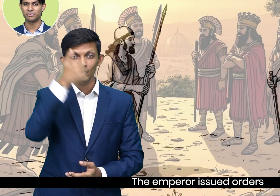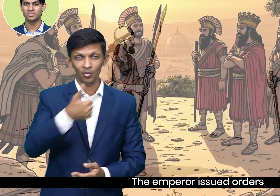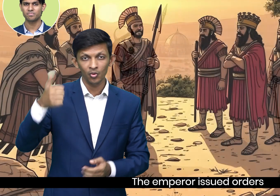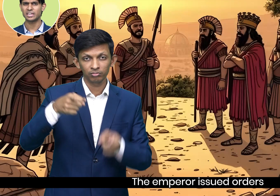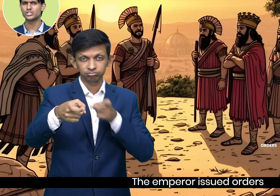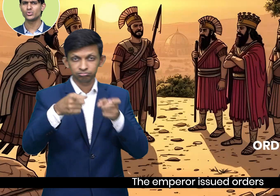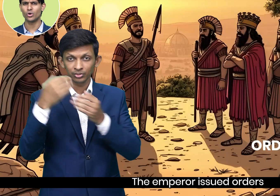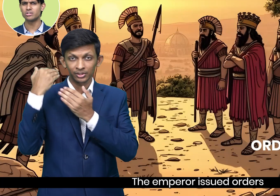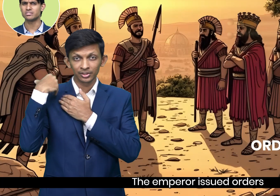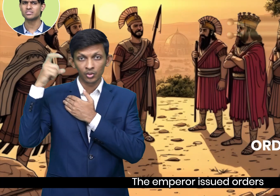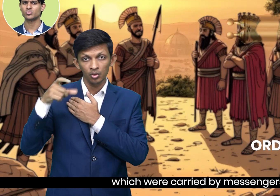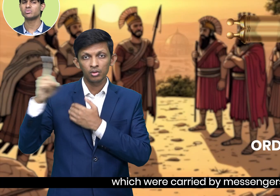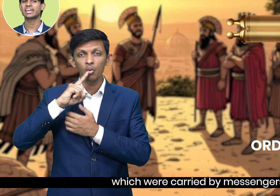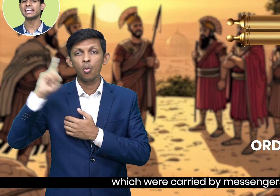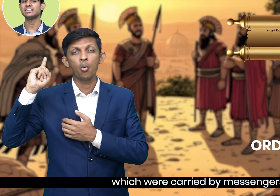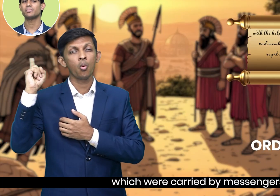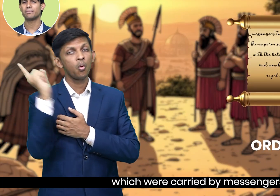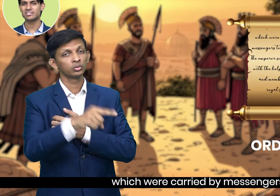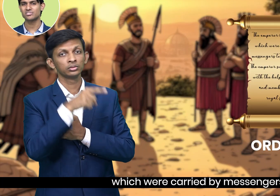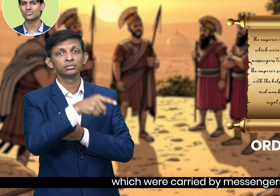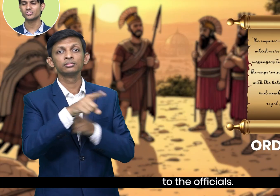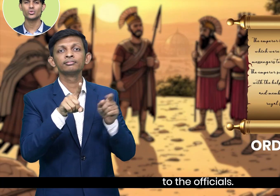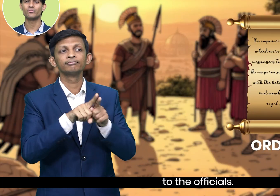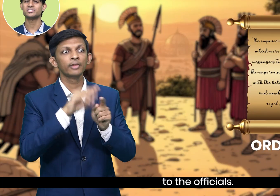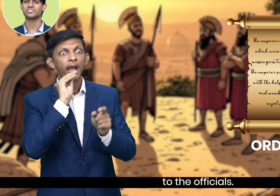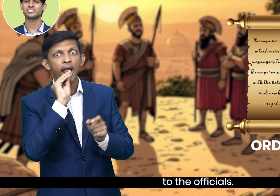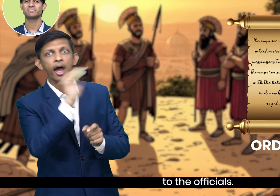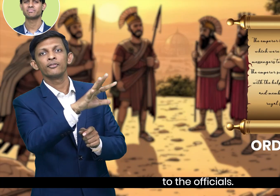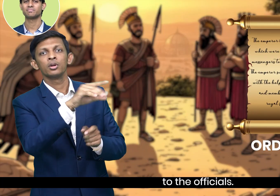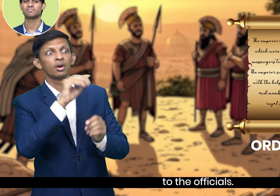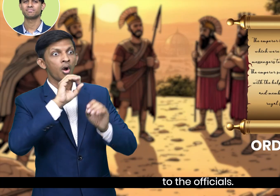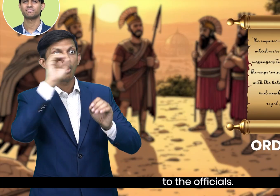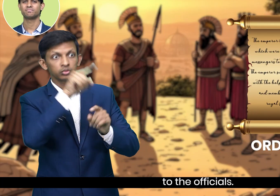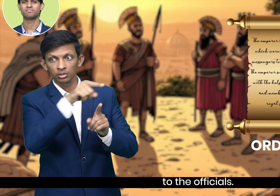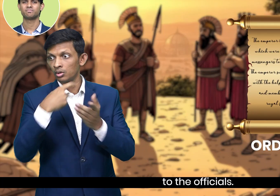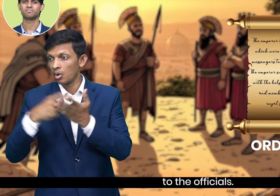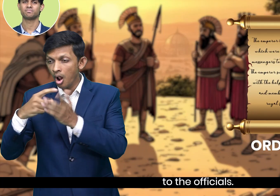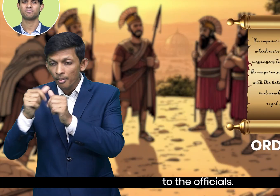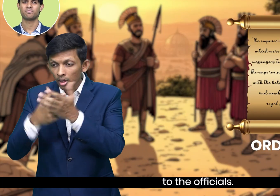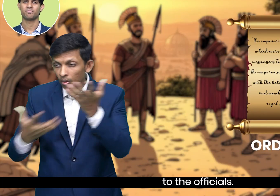The emperor issued orders which were carried by messengers to the officials.